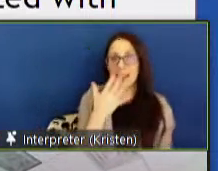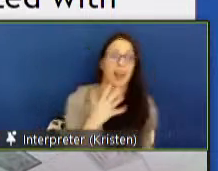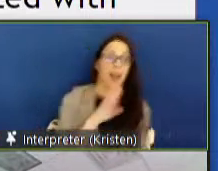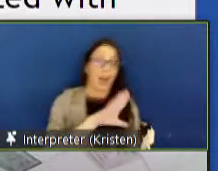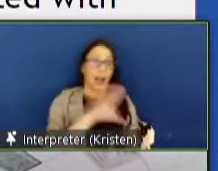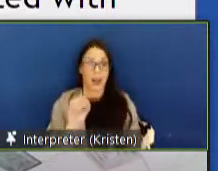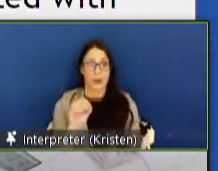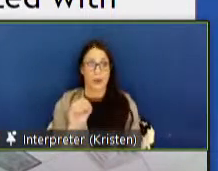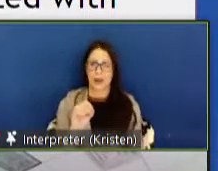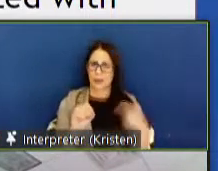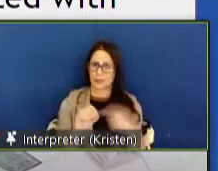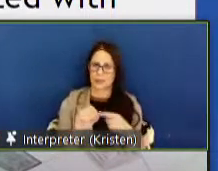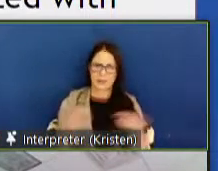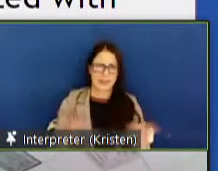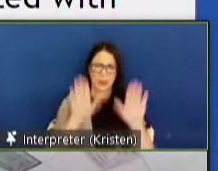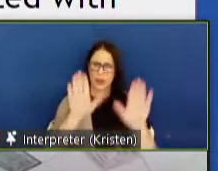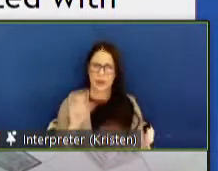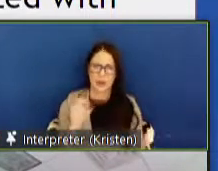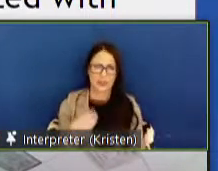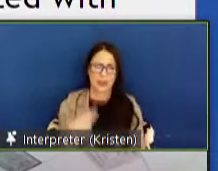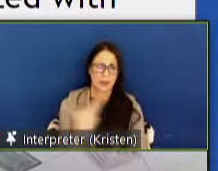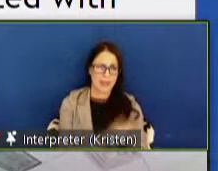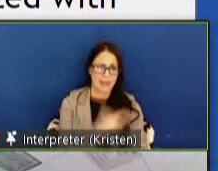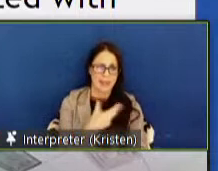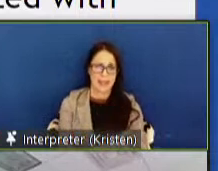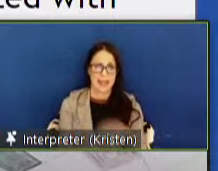job in vaccinating this population.